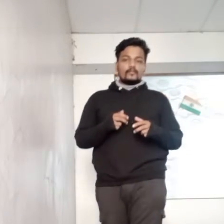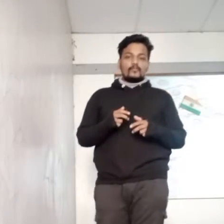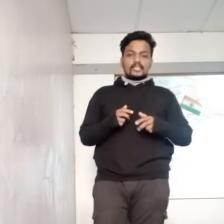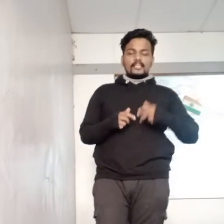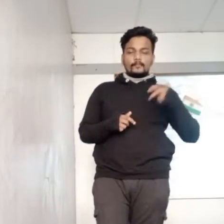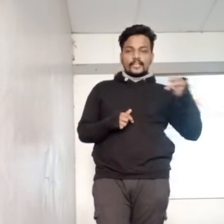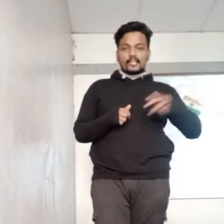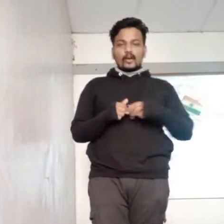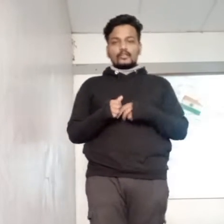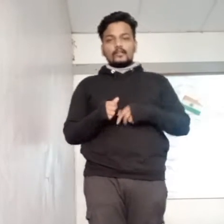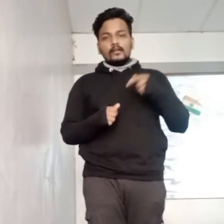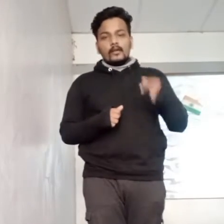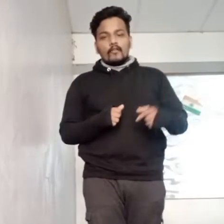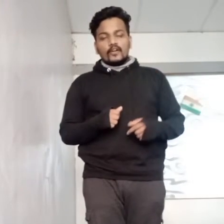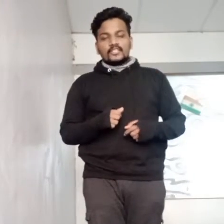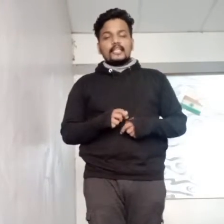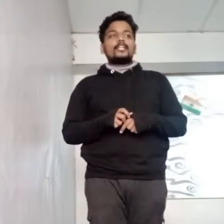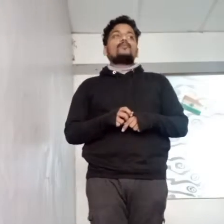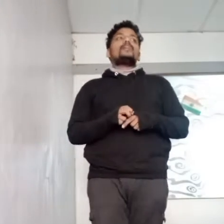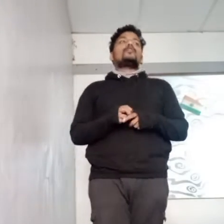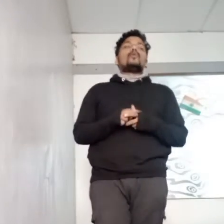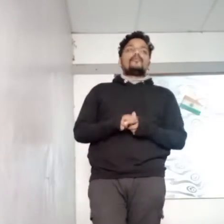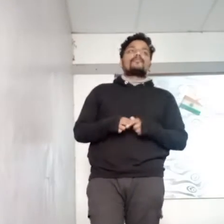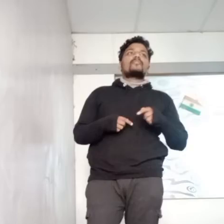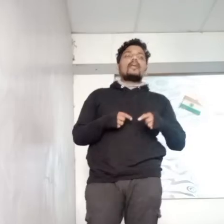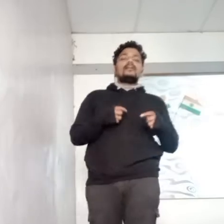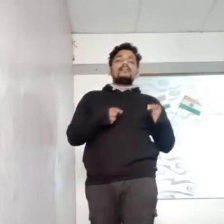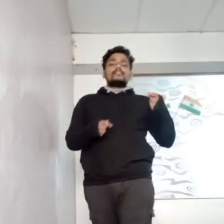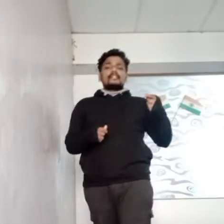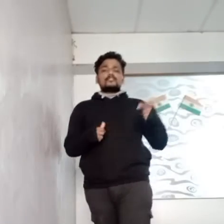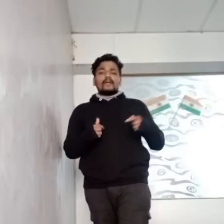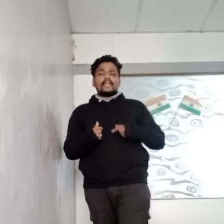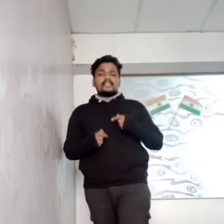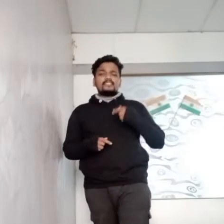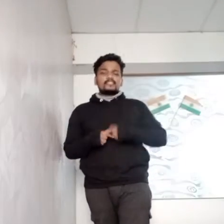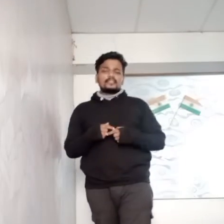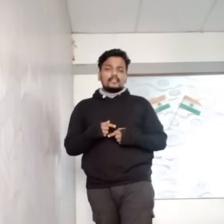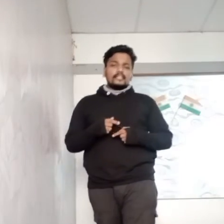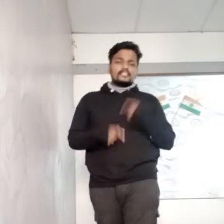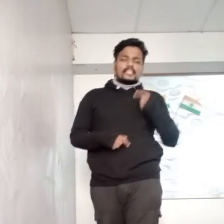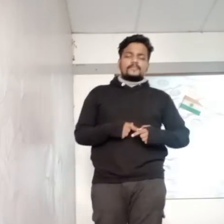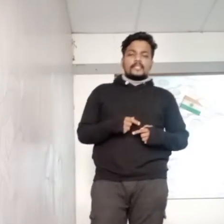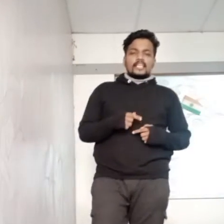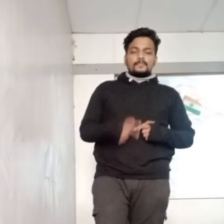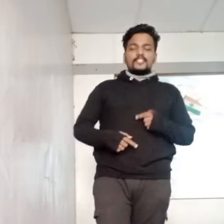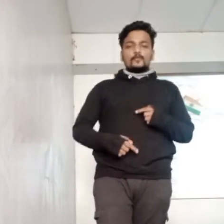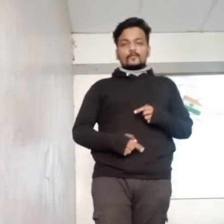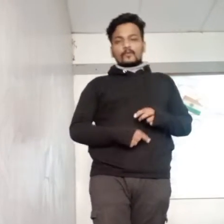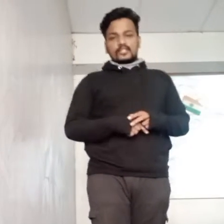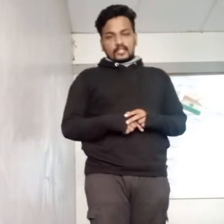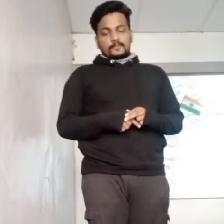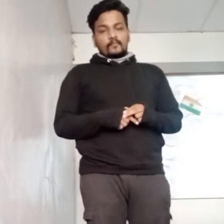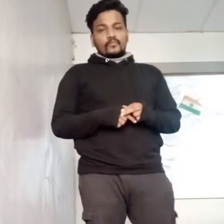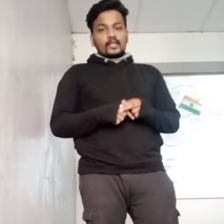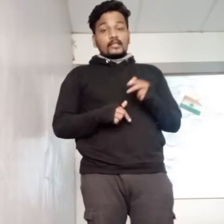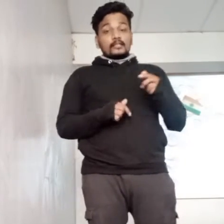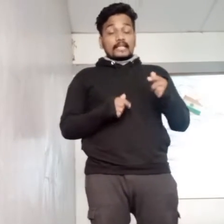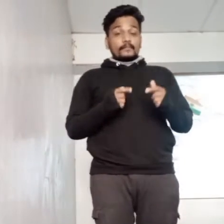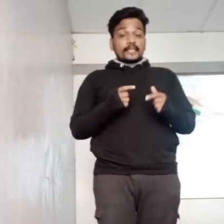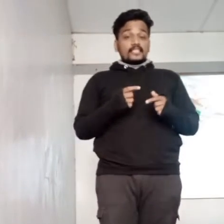are depending on the functionality of that code. That's why it's expensive processes. That means